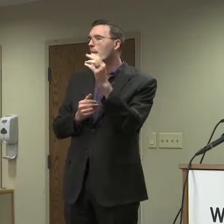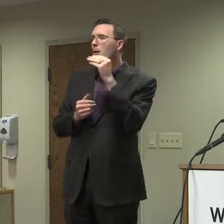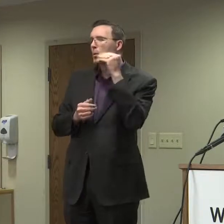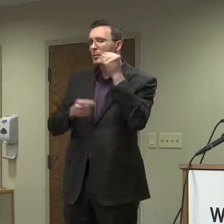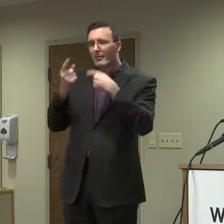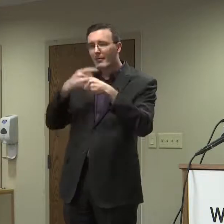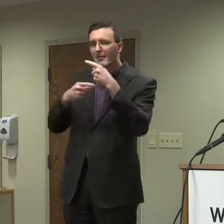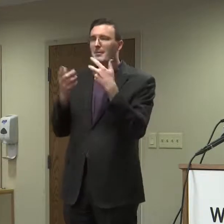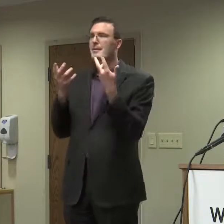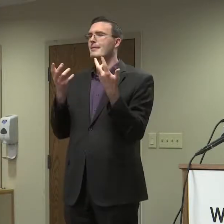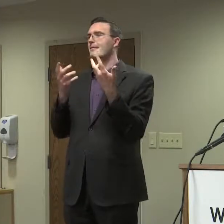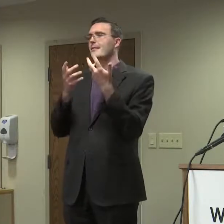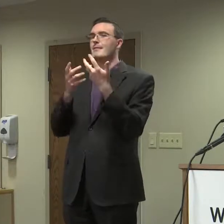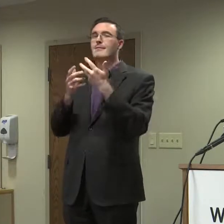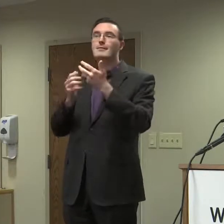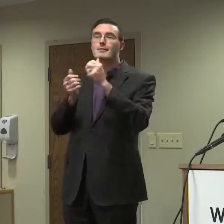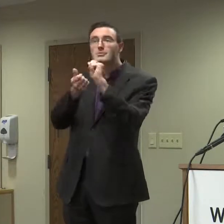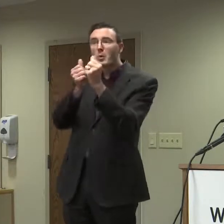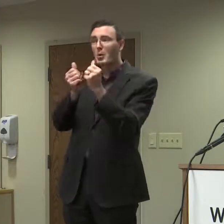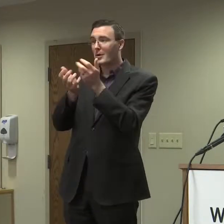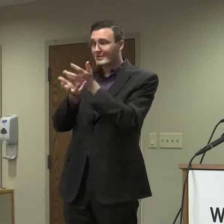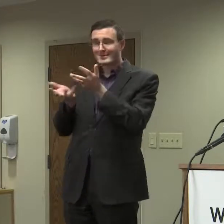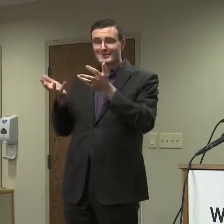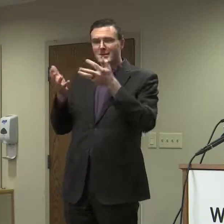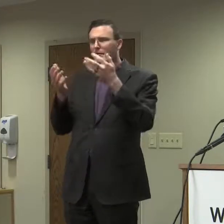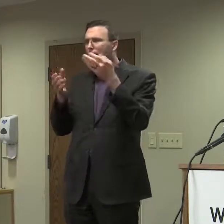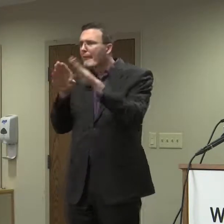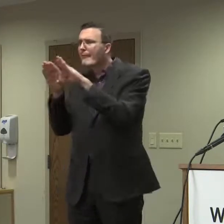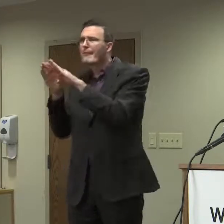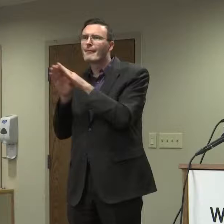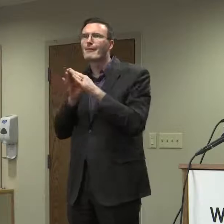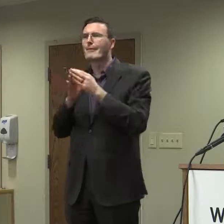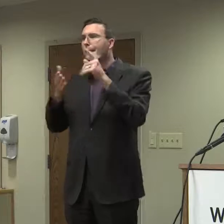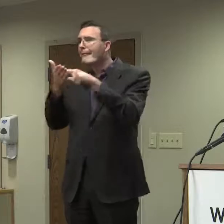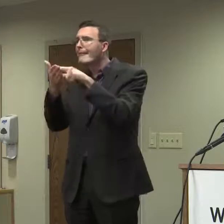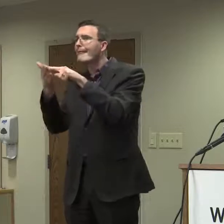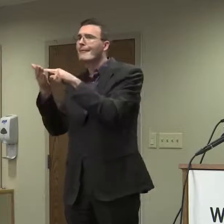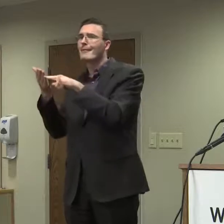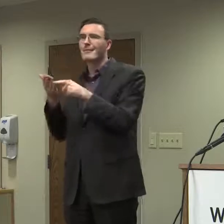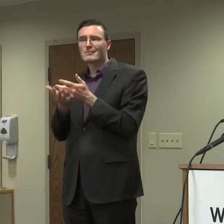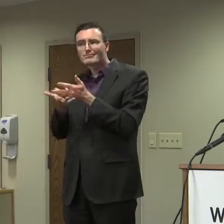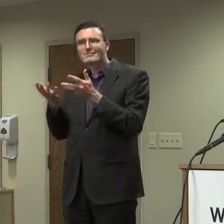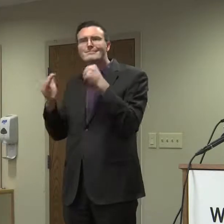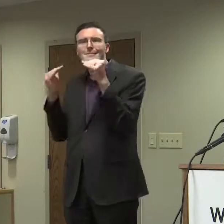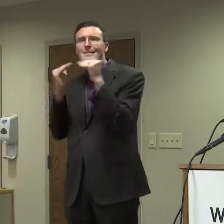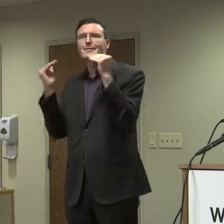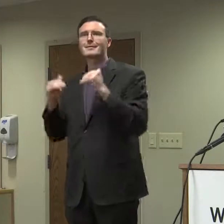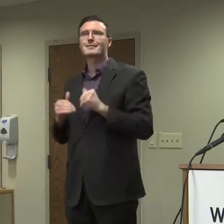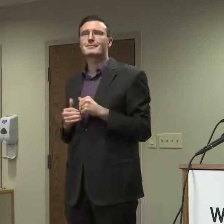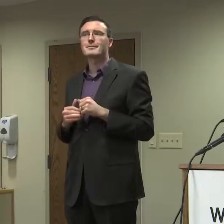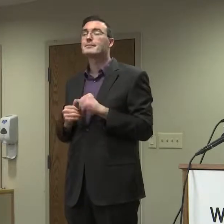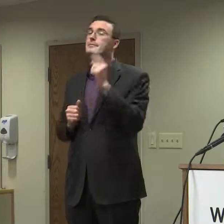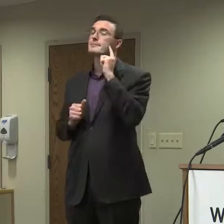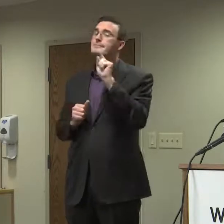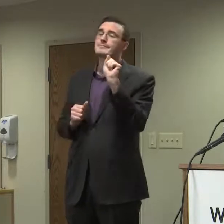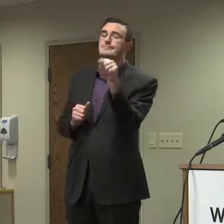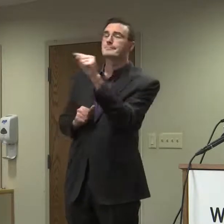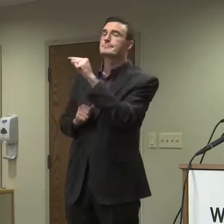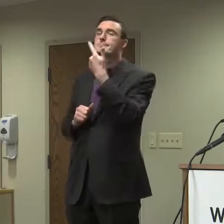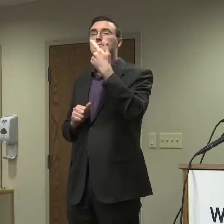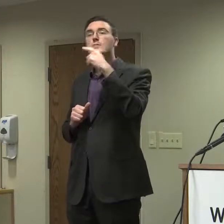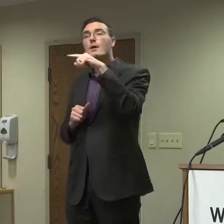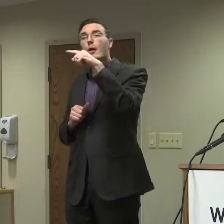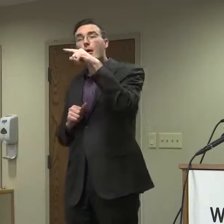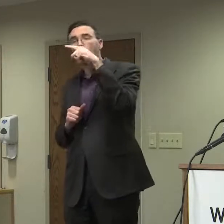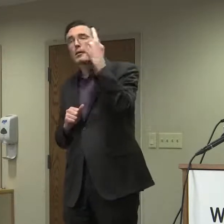sports, to our communities of concern, including our minorities and people of color, who experienced higher